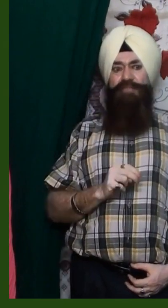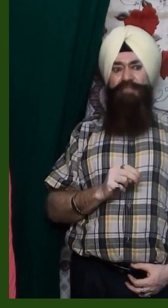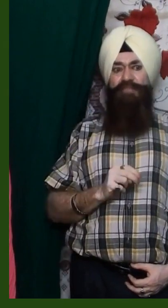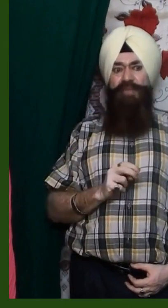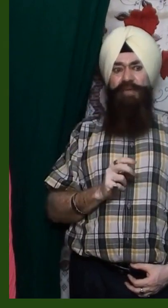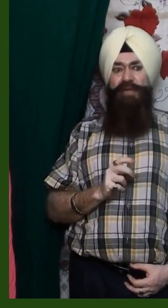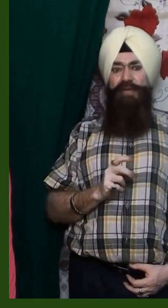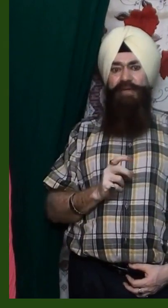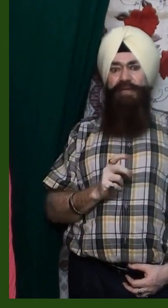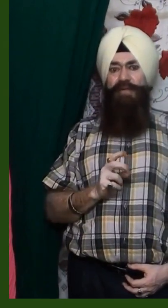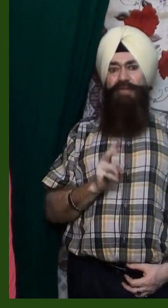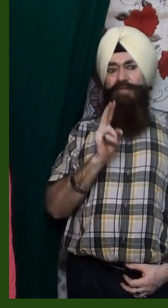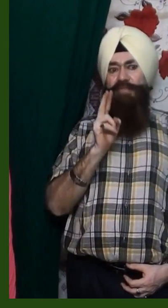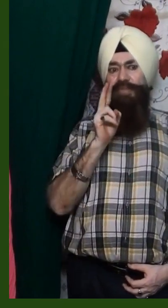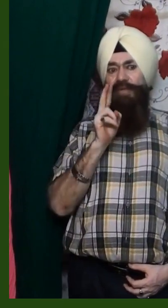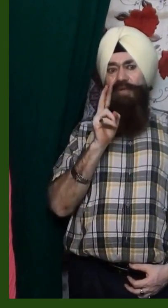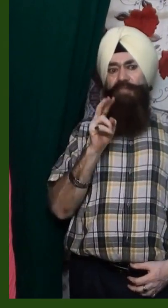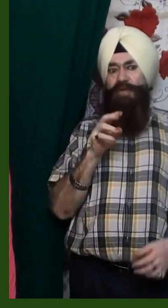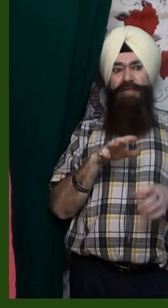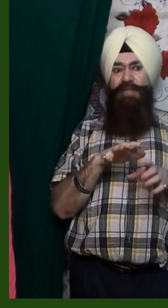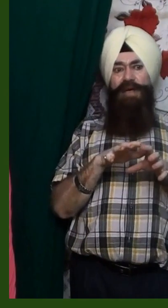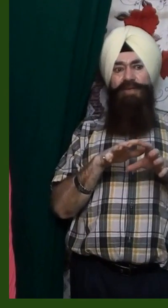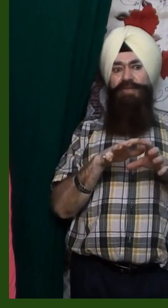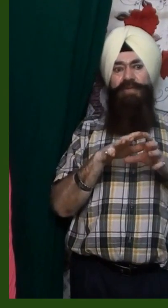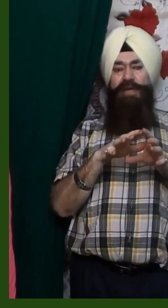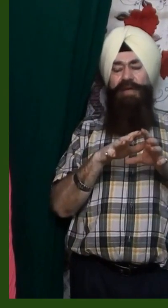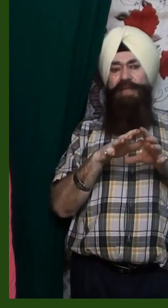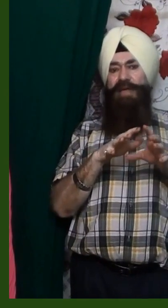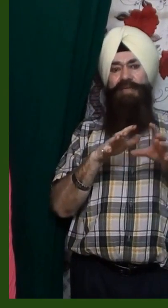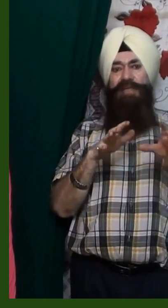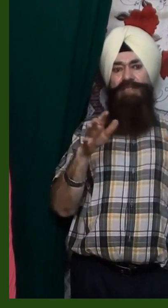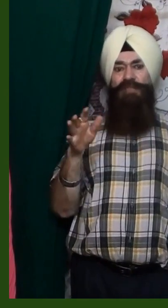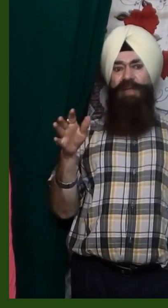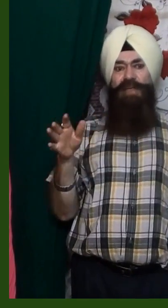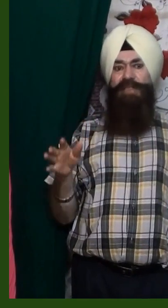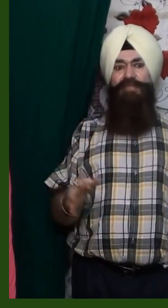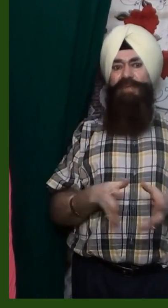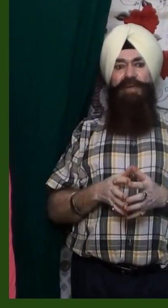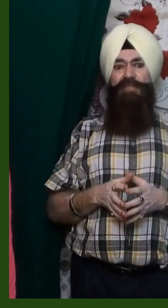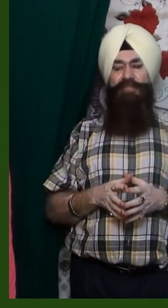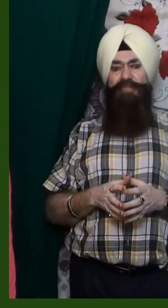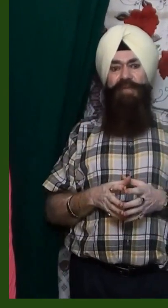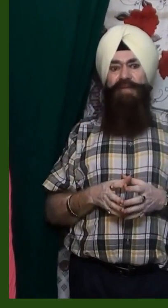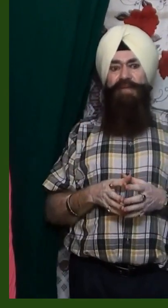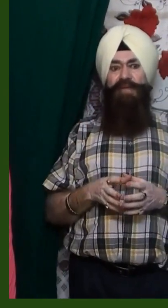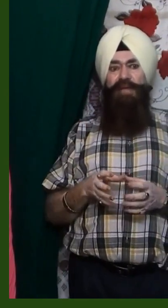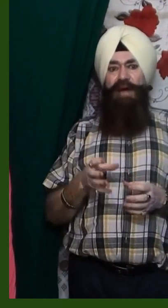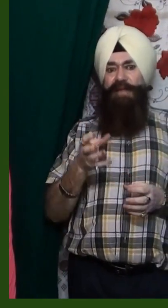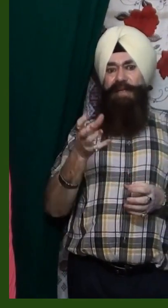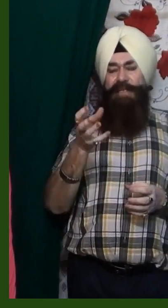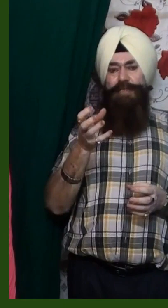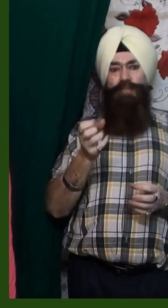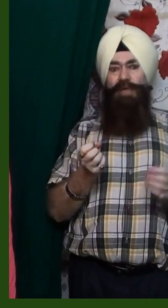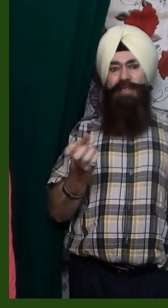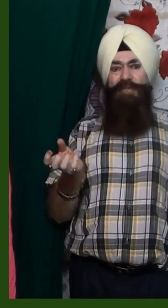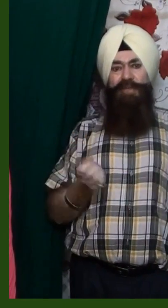acceleration, you know, because you know, the gravitational field is everywhere,